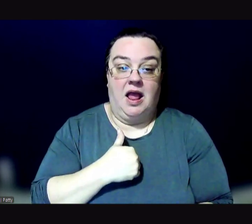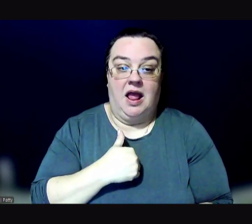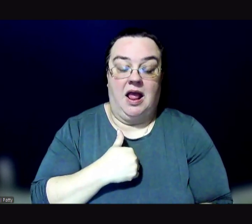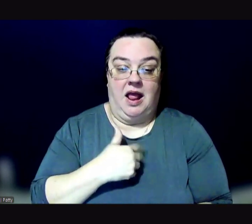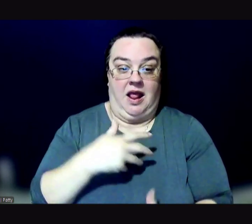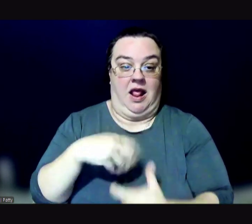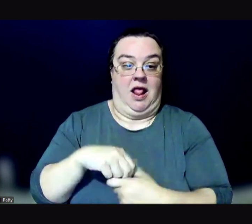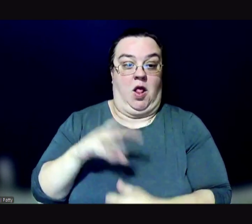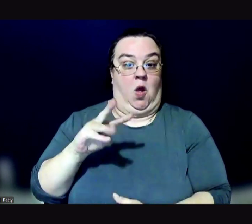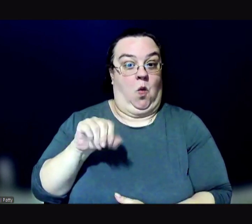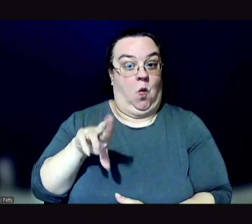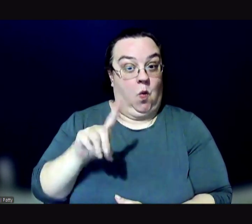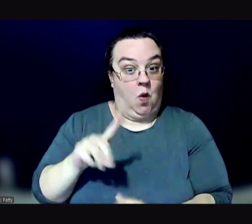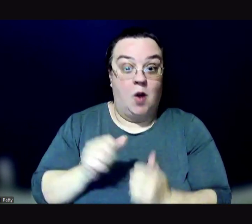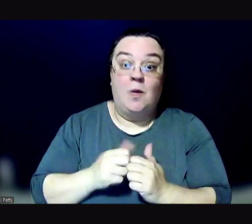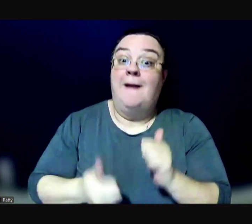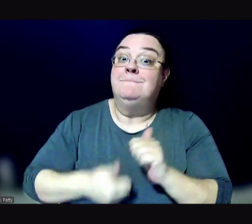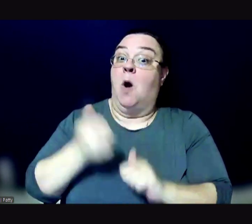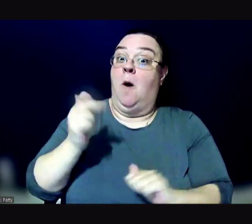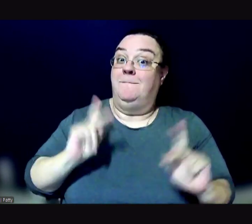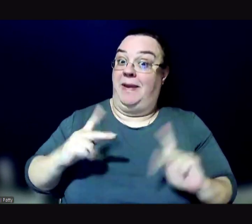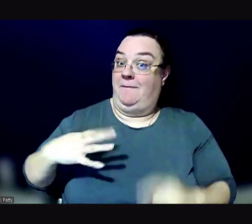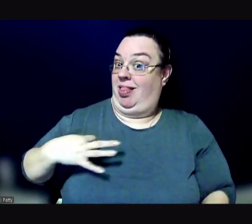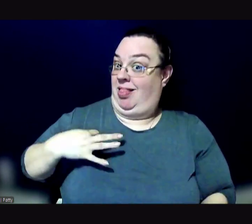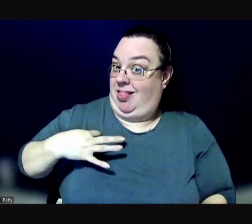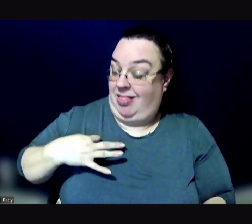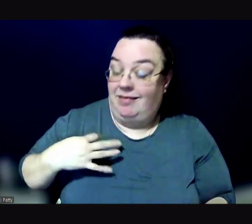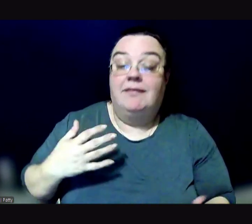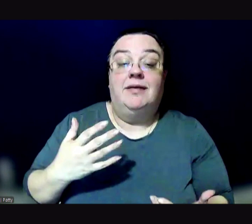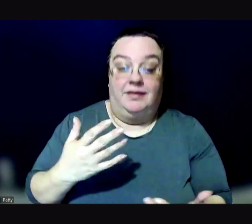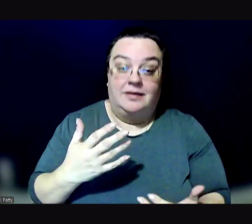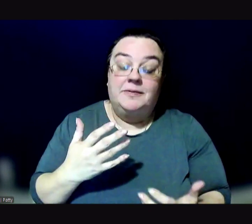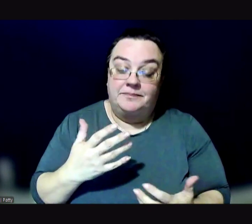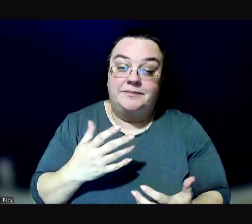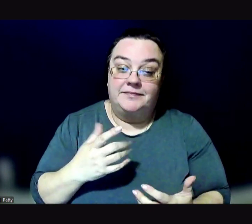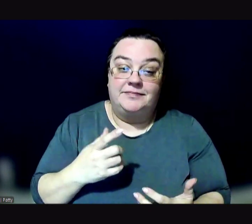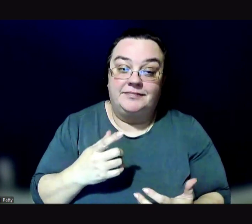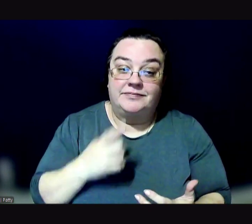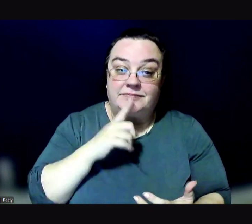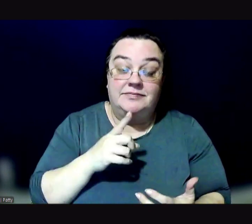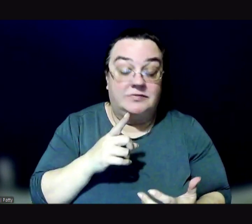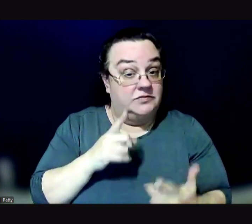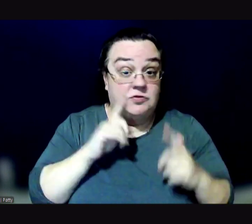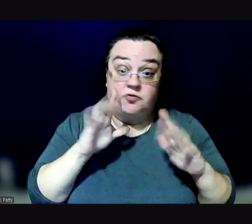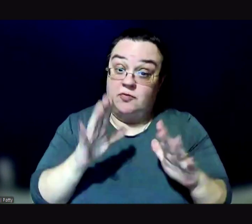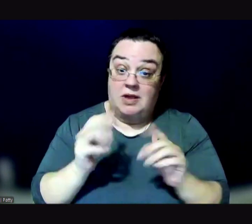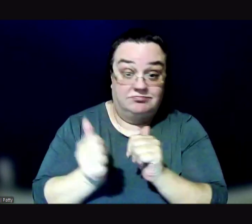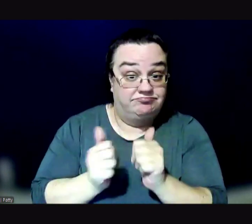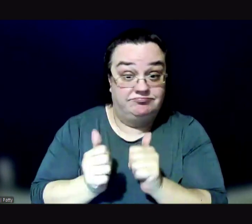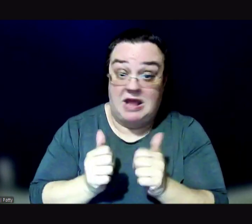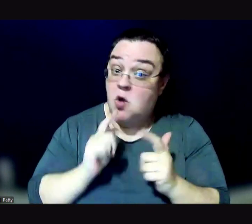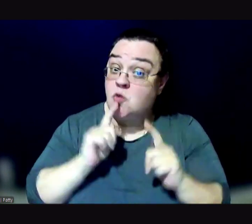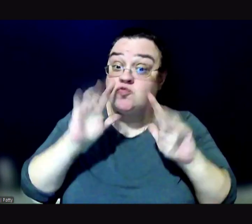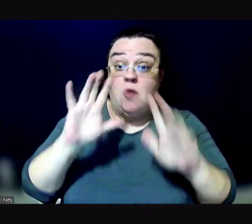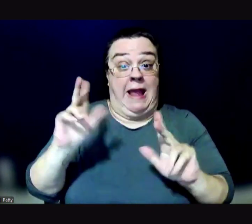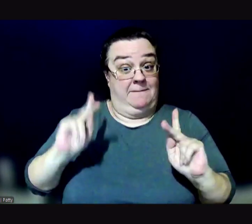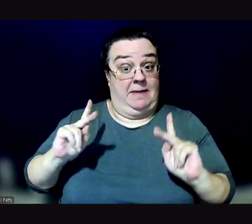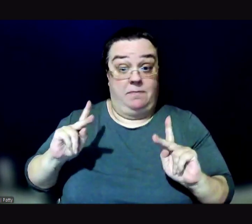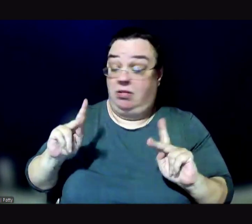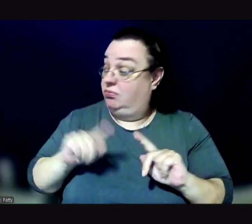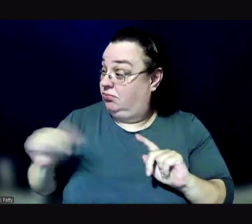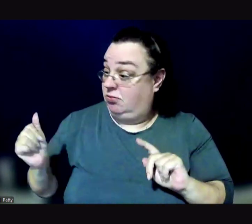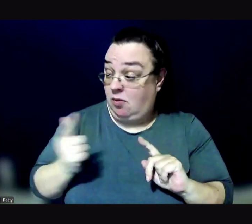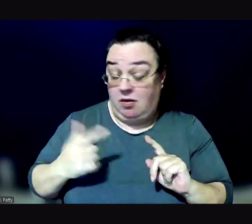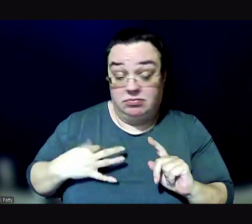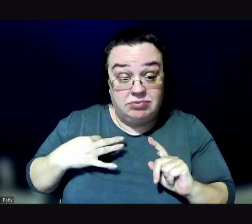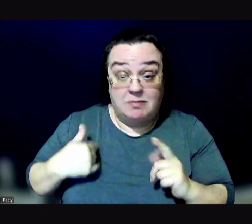had the most candidates, and it was a great race. I had great opponents, and I thank all of them for